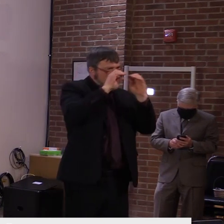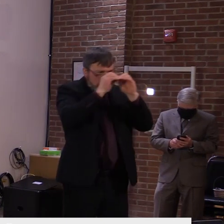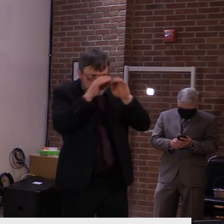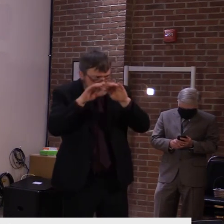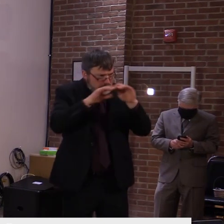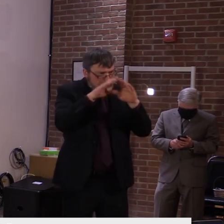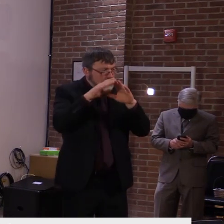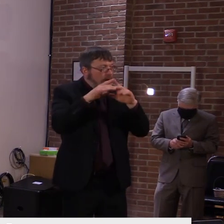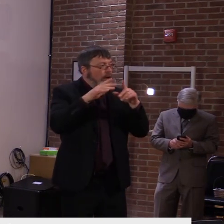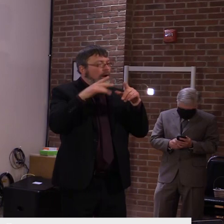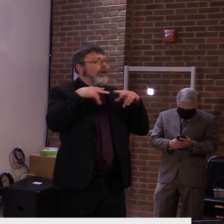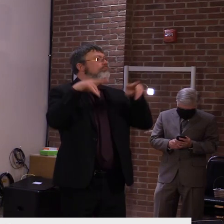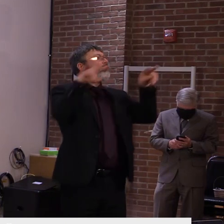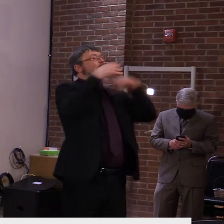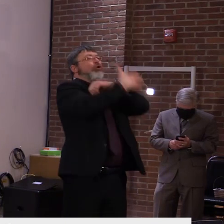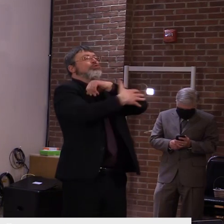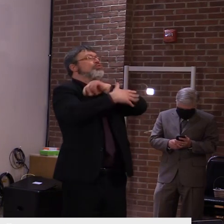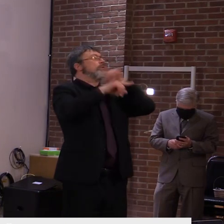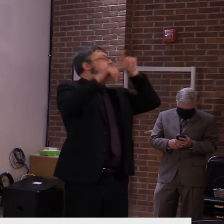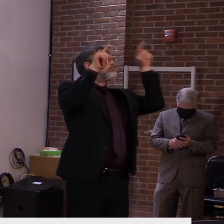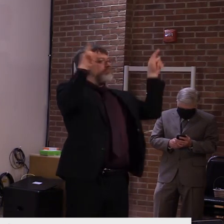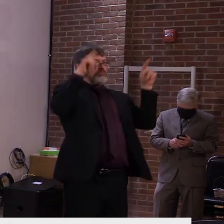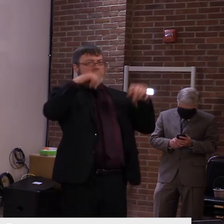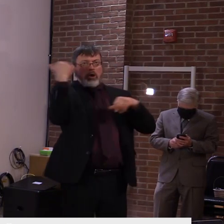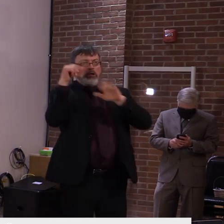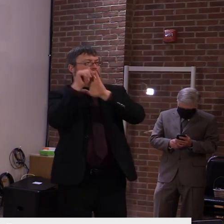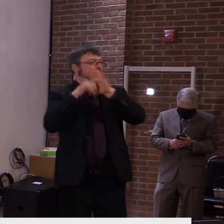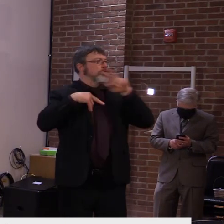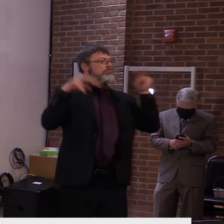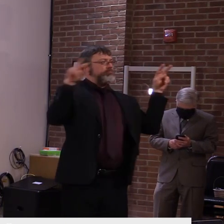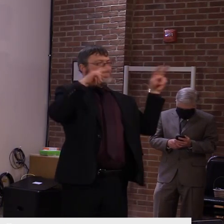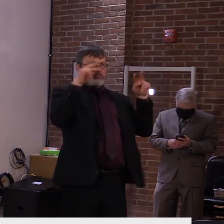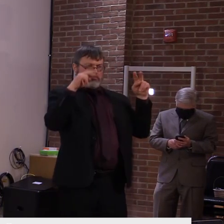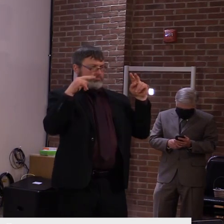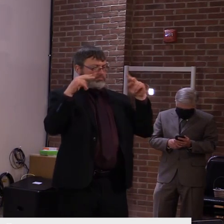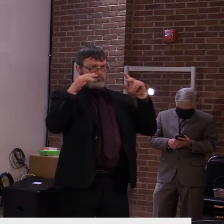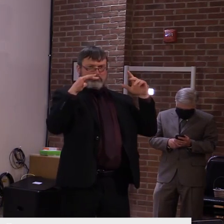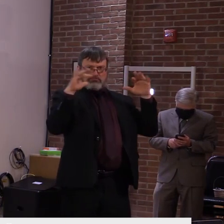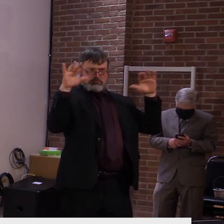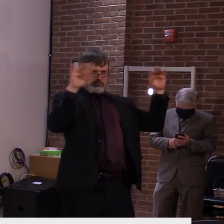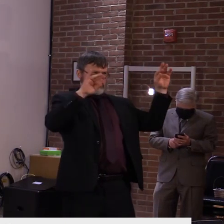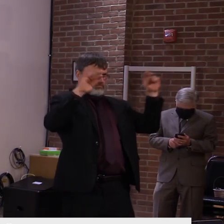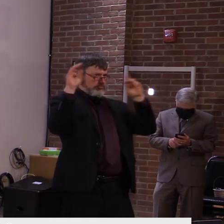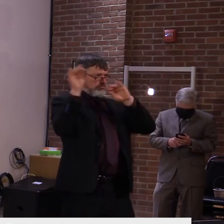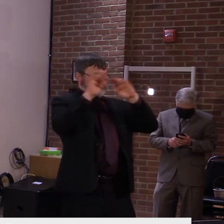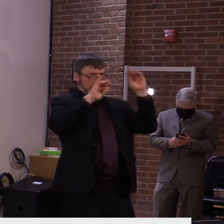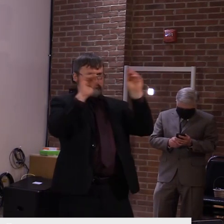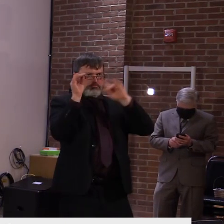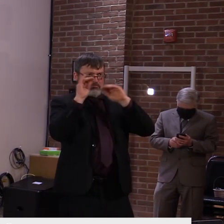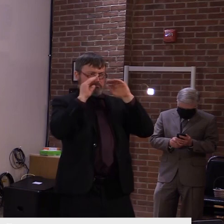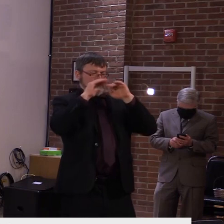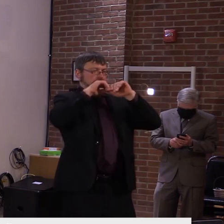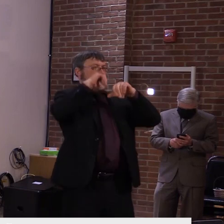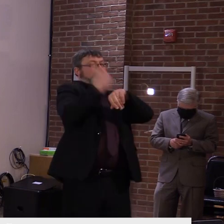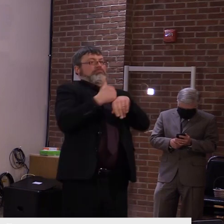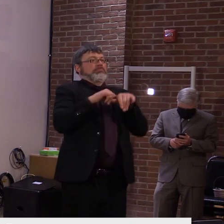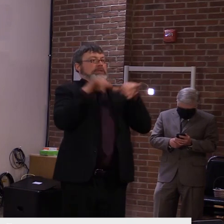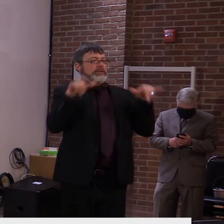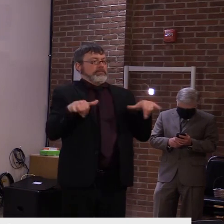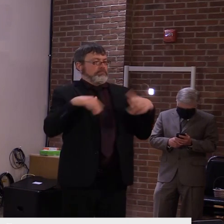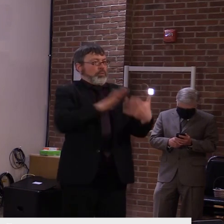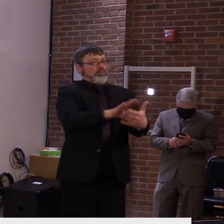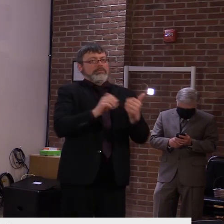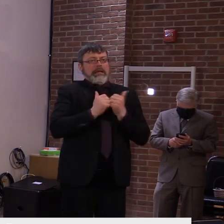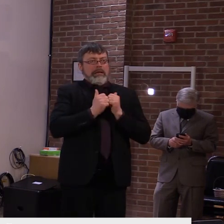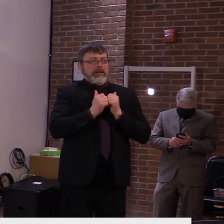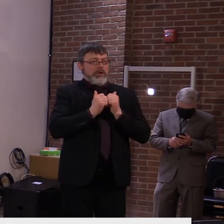occurs in the setting of a school classroom. And the reality was, and I think it's been borne out in Vermont, especially